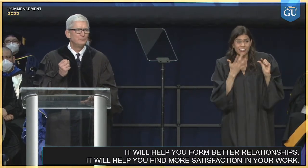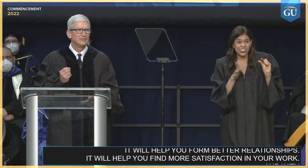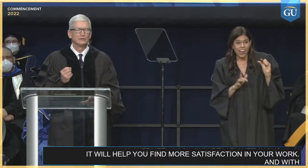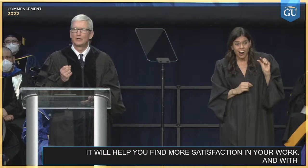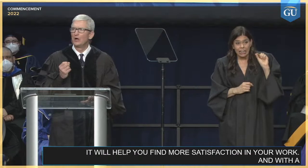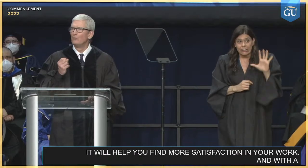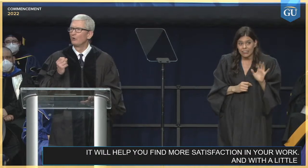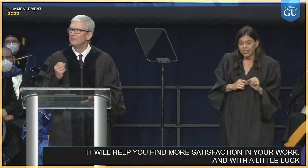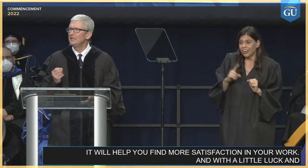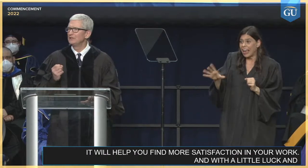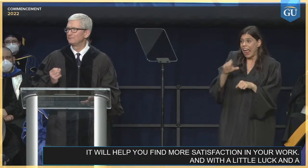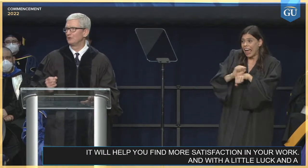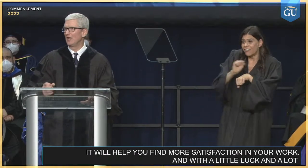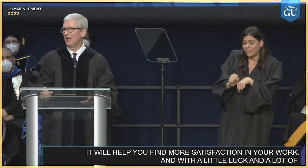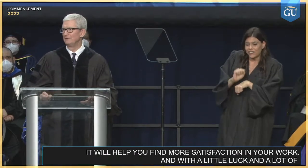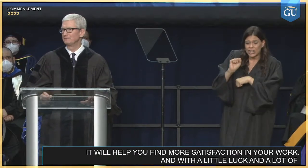build a more meaningful life.